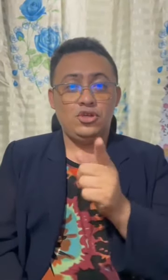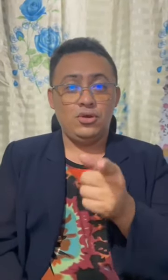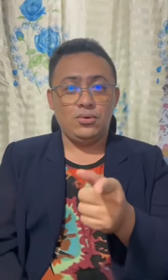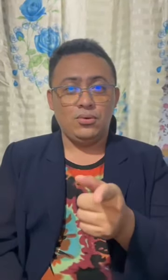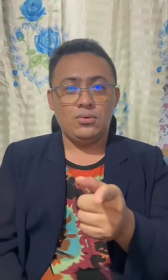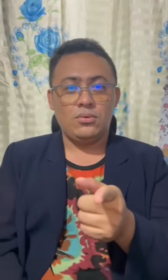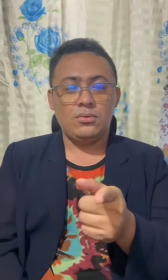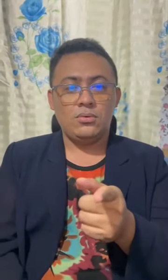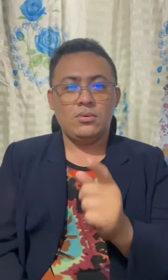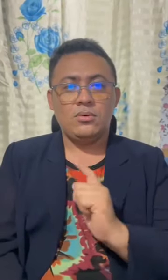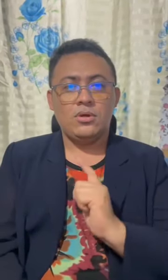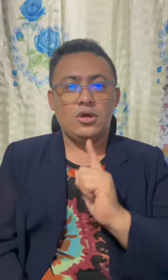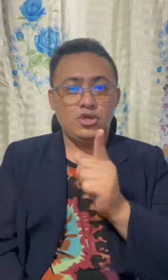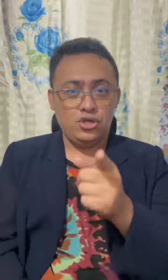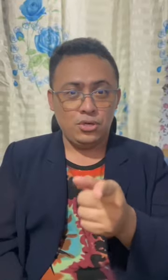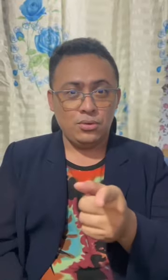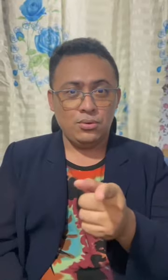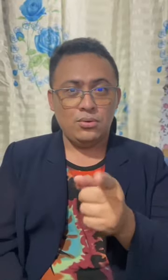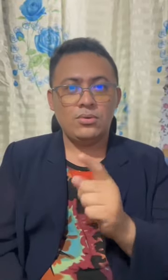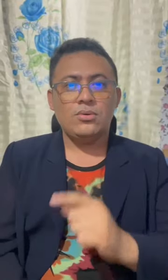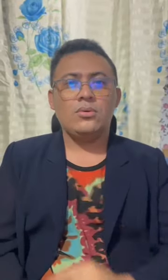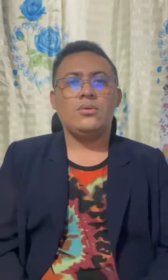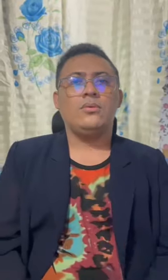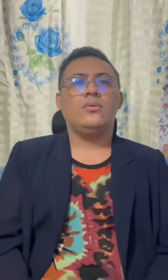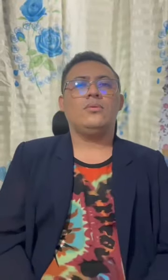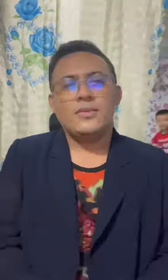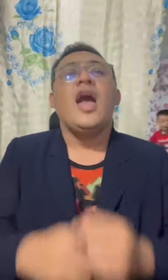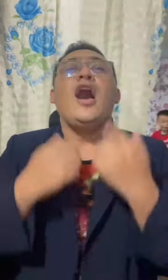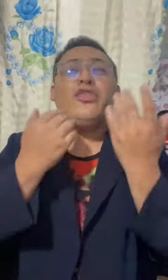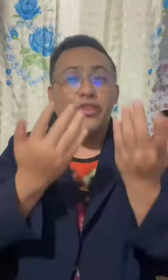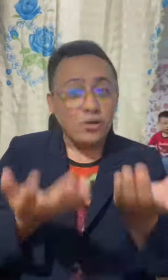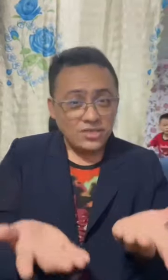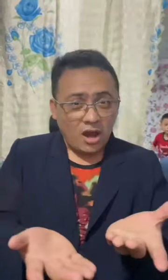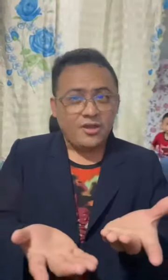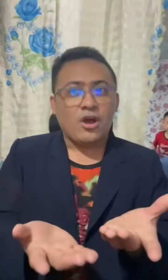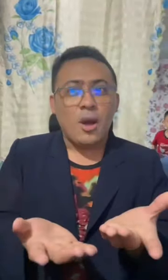you. You. And those are the common